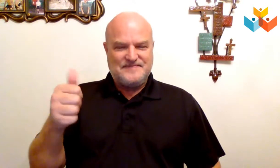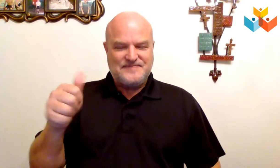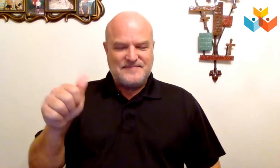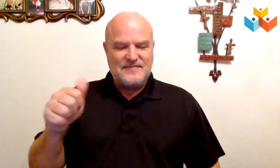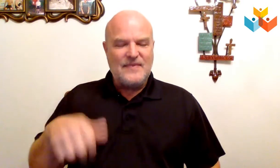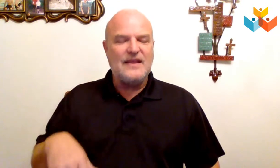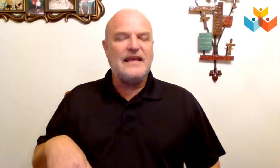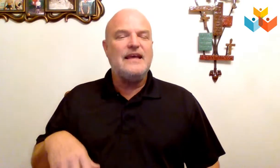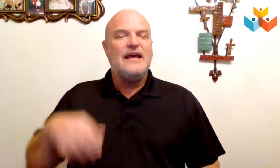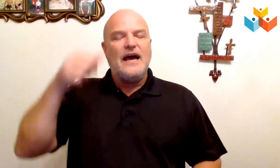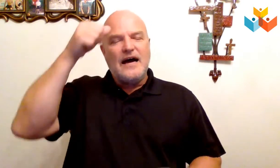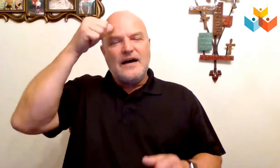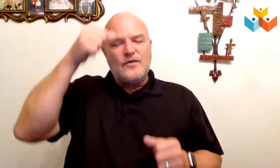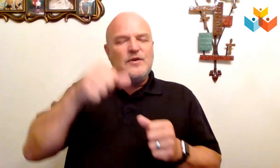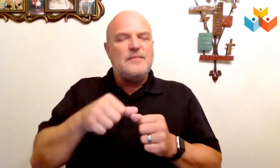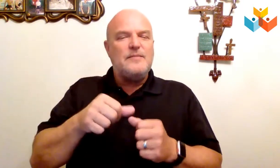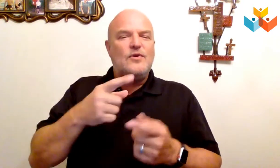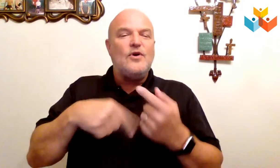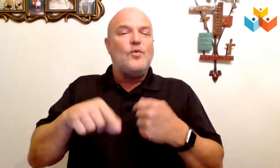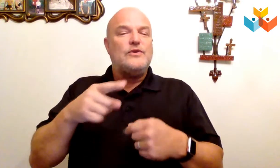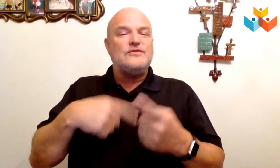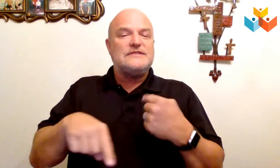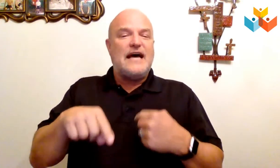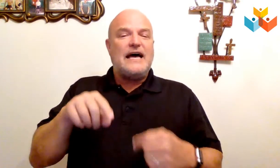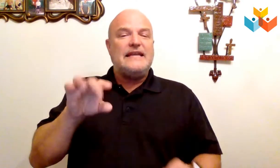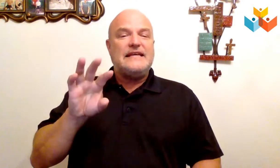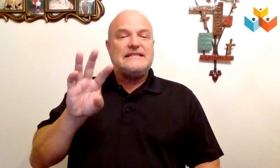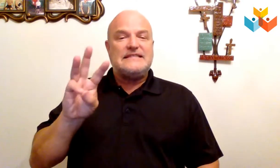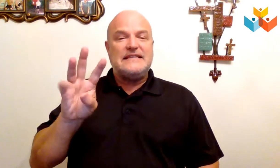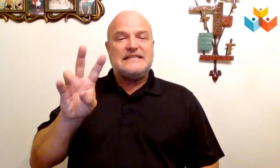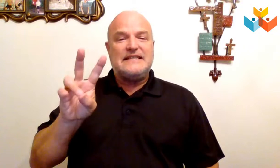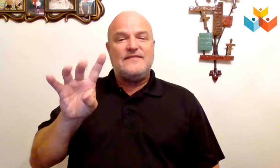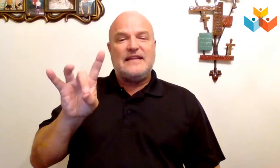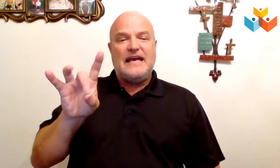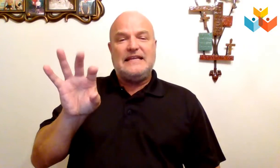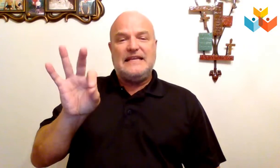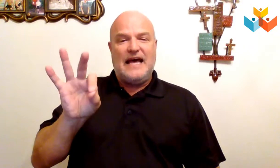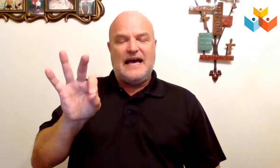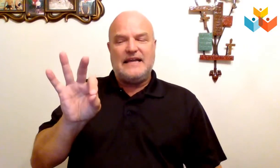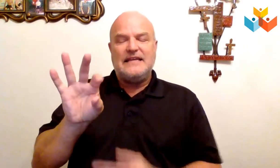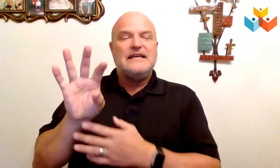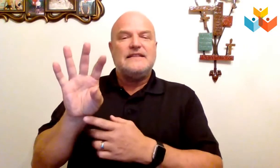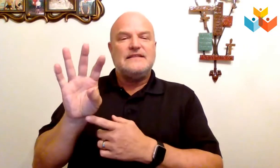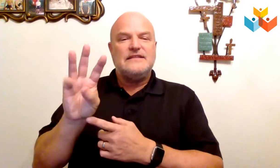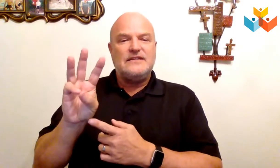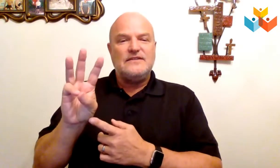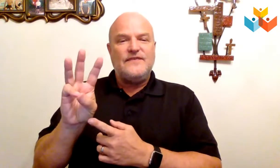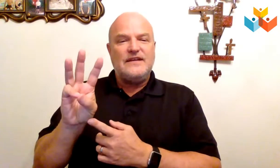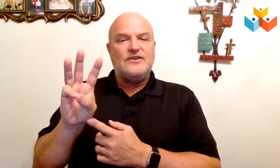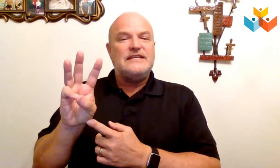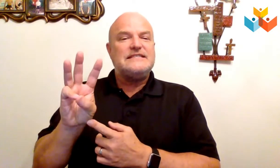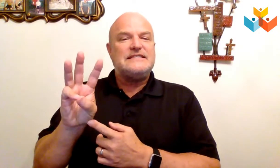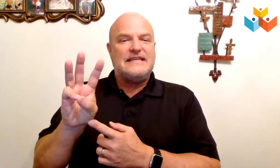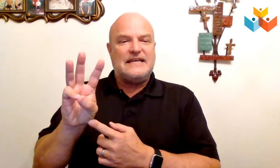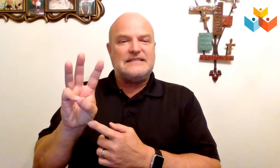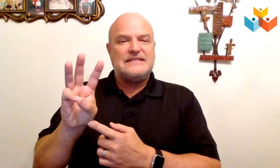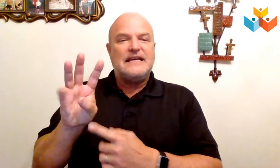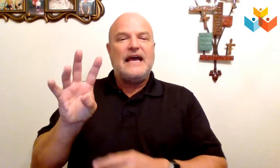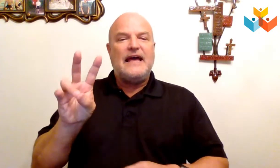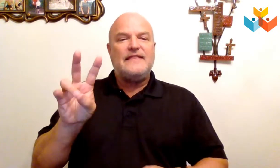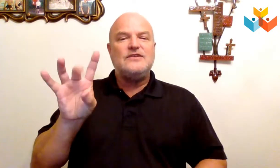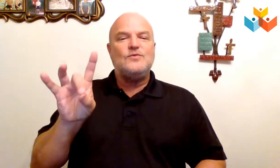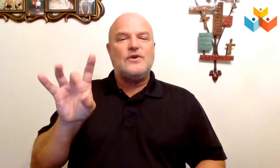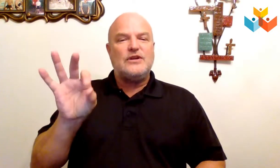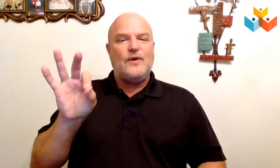9, and 10. Okay. Remember, when you're signing 6, 7, 8, and 9, the little